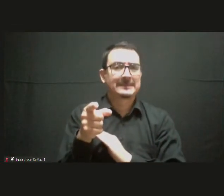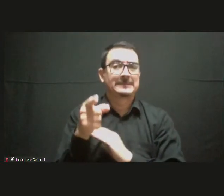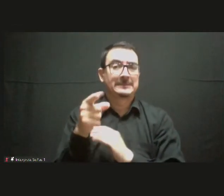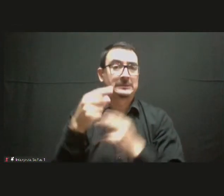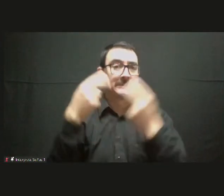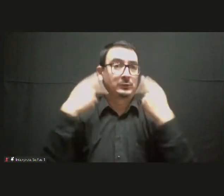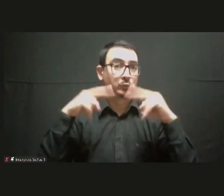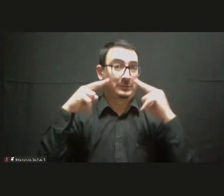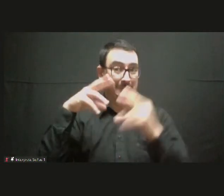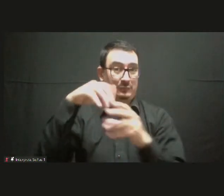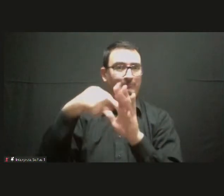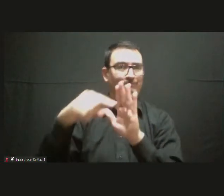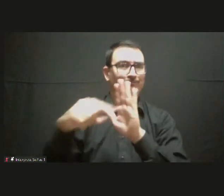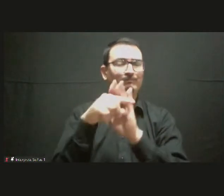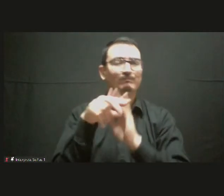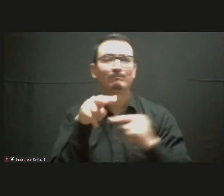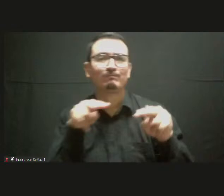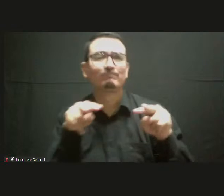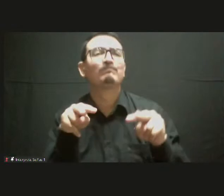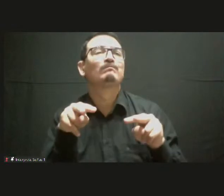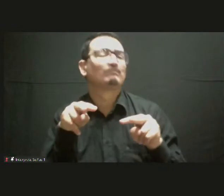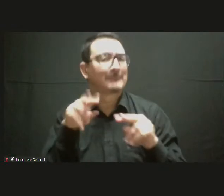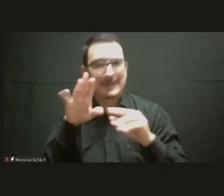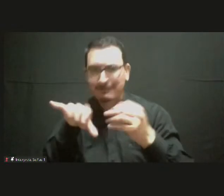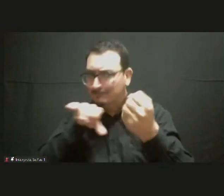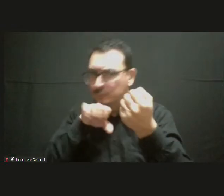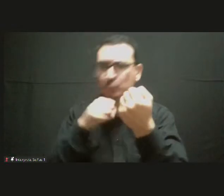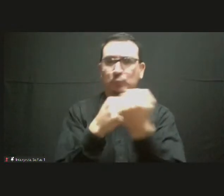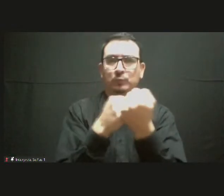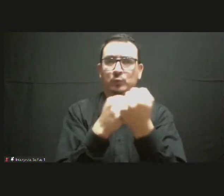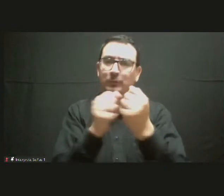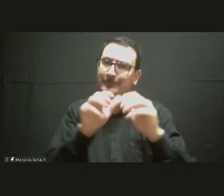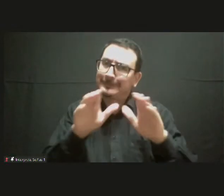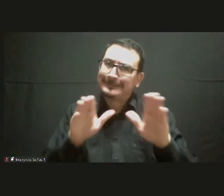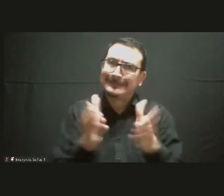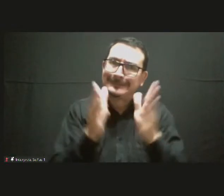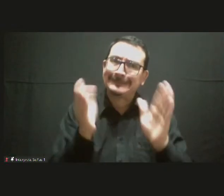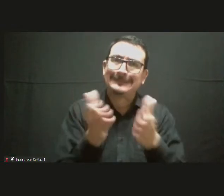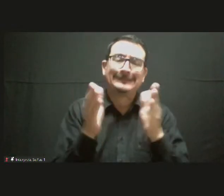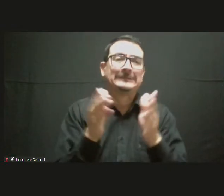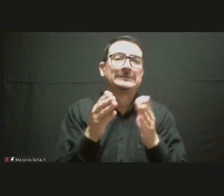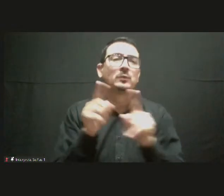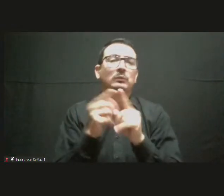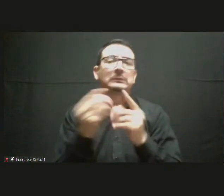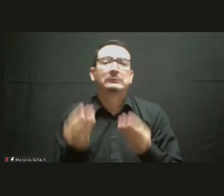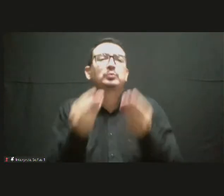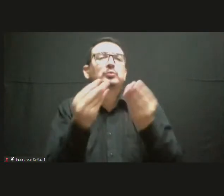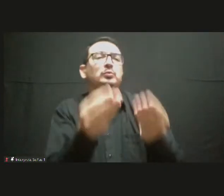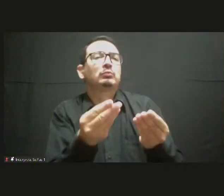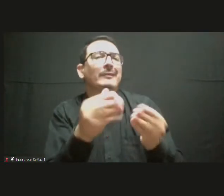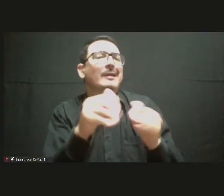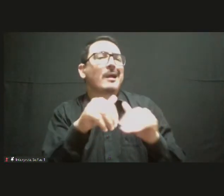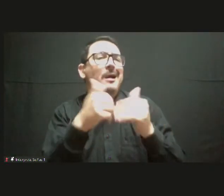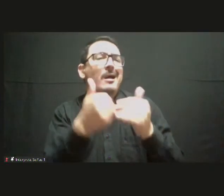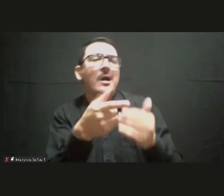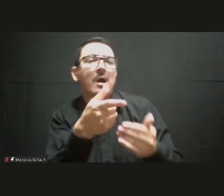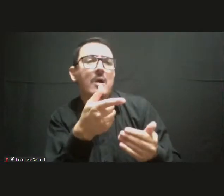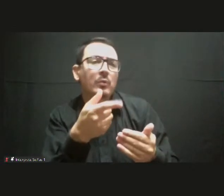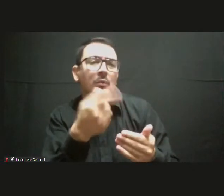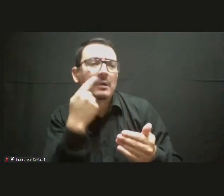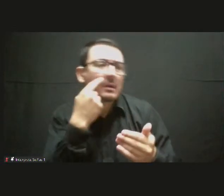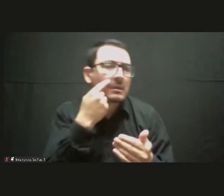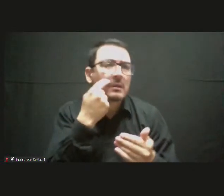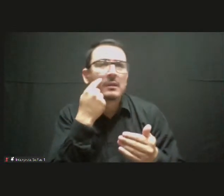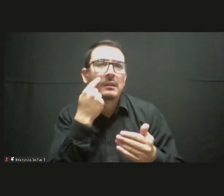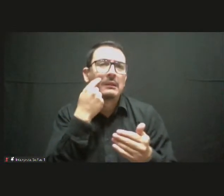important, a project to support financial investment, capacity building, institutional strengthening to help